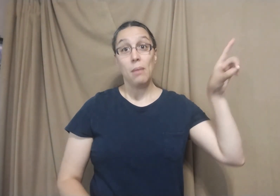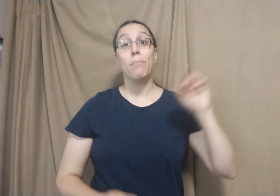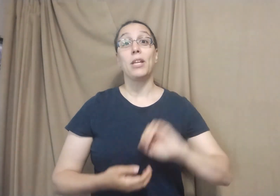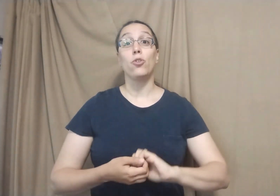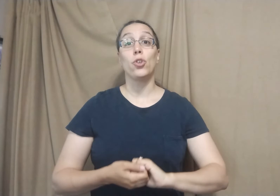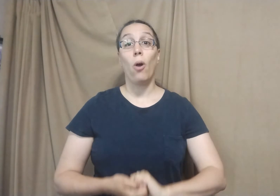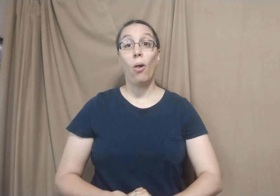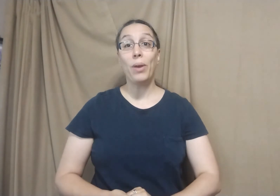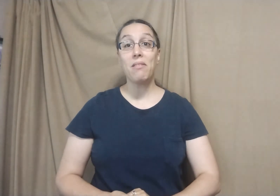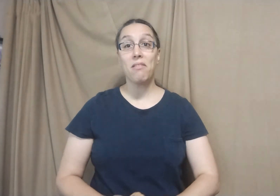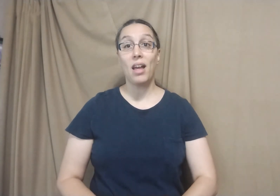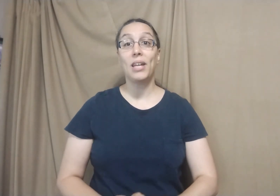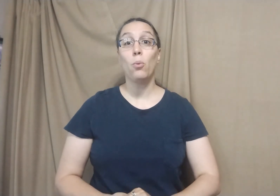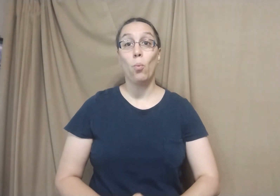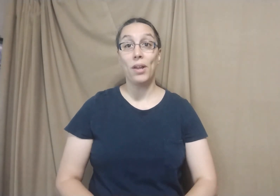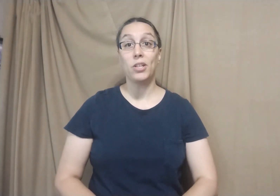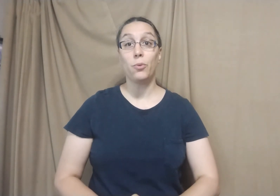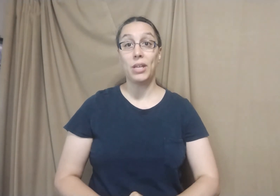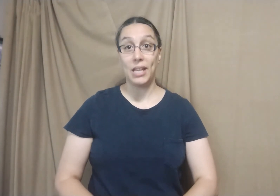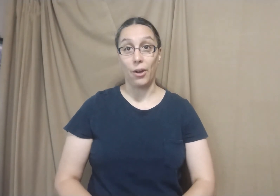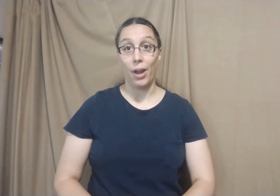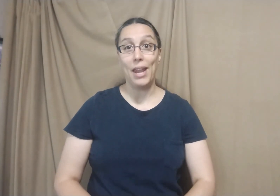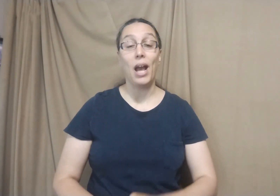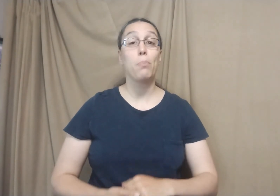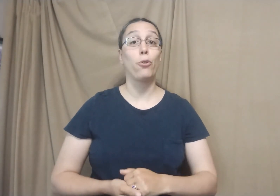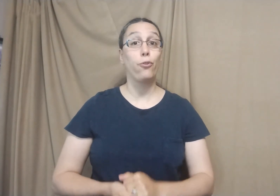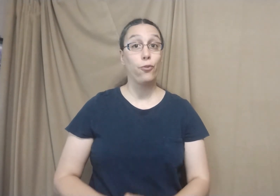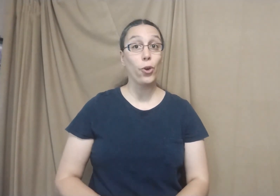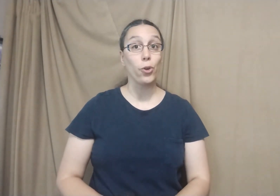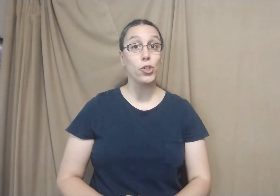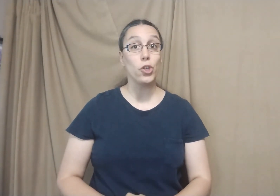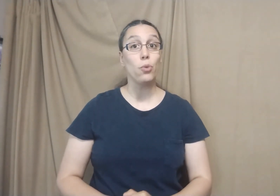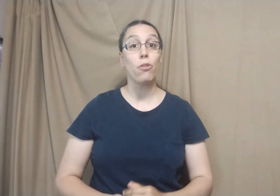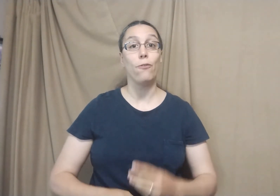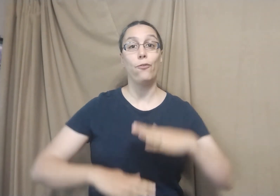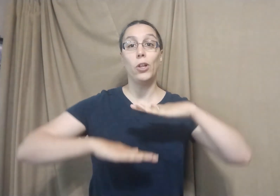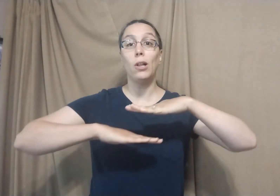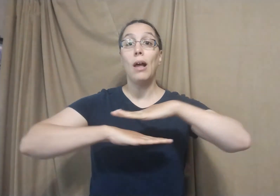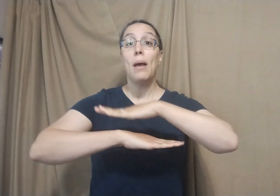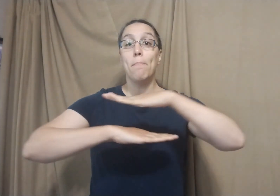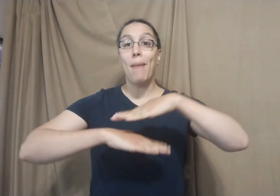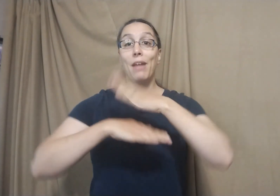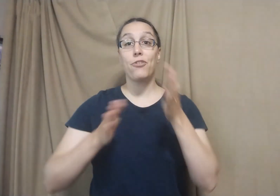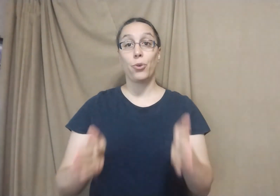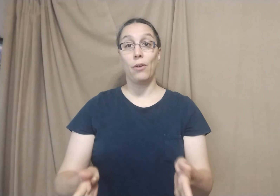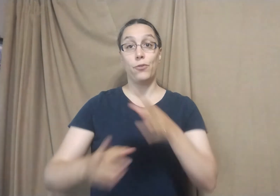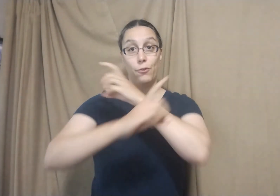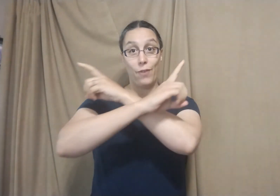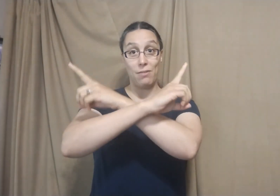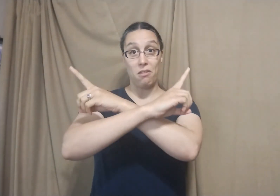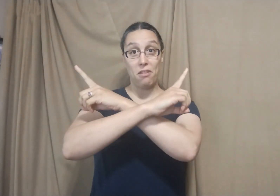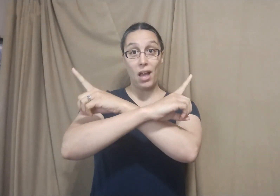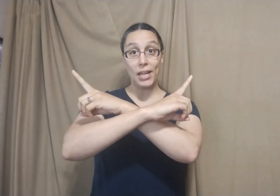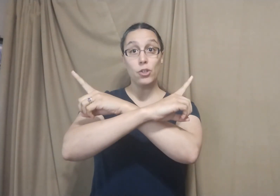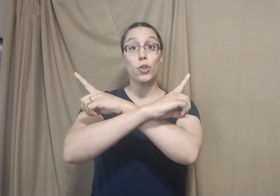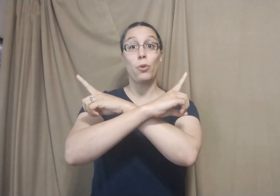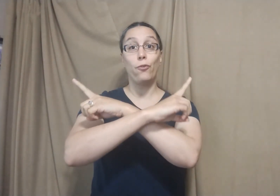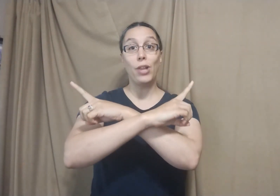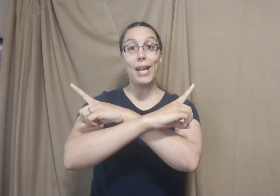But you should always sign what you hear. And I prefer to use the full Master of Defense sign to reflect